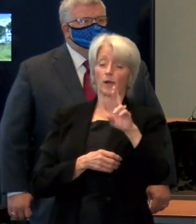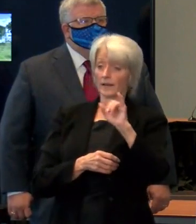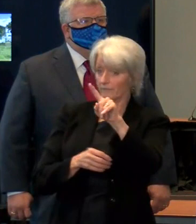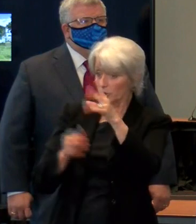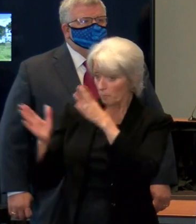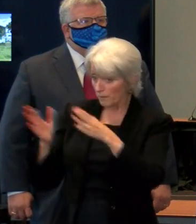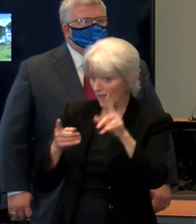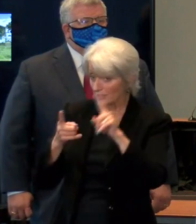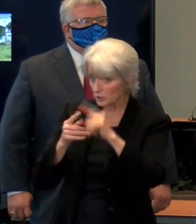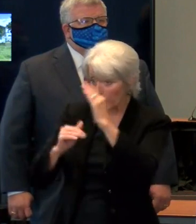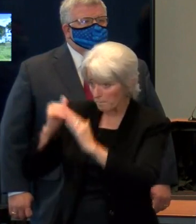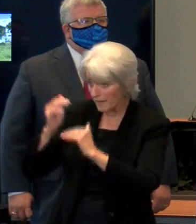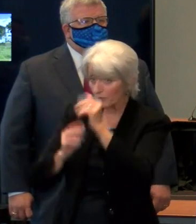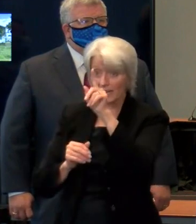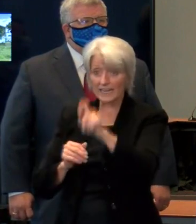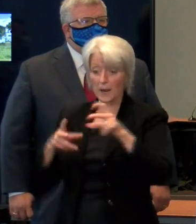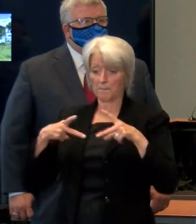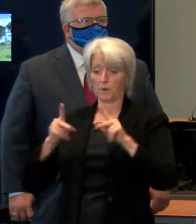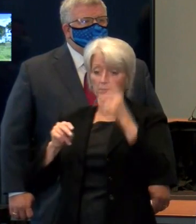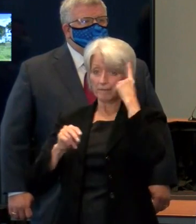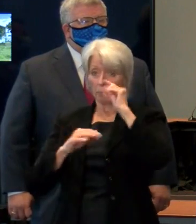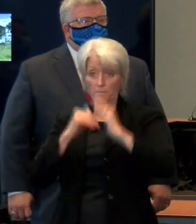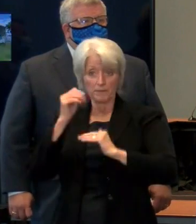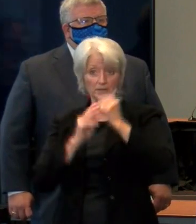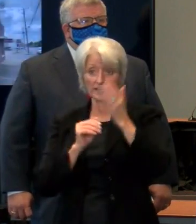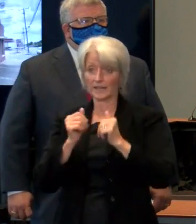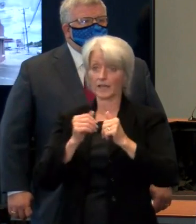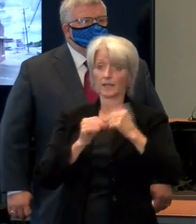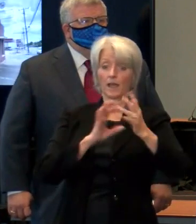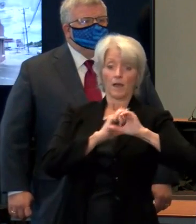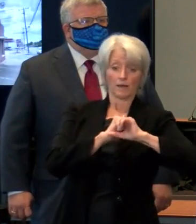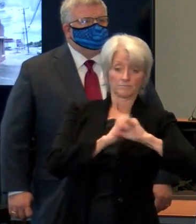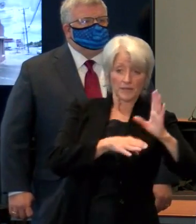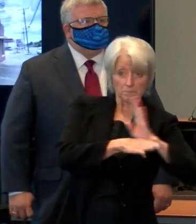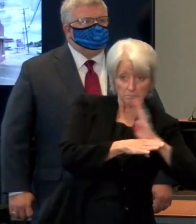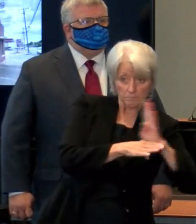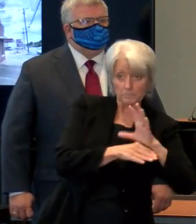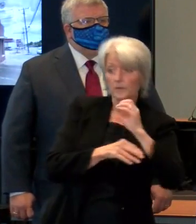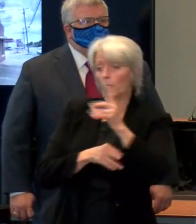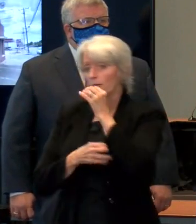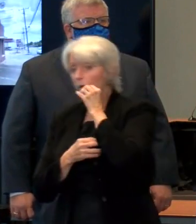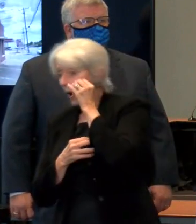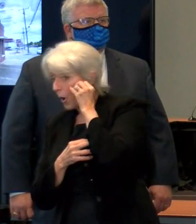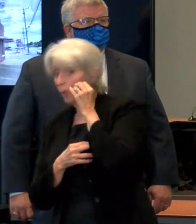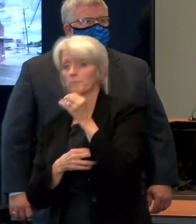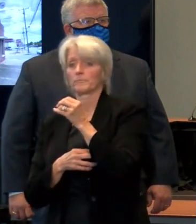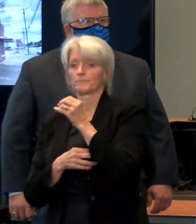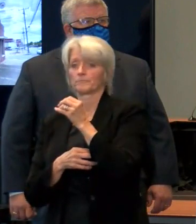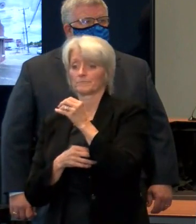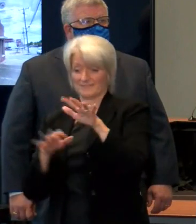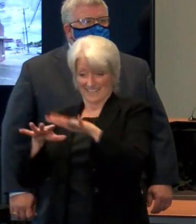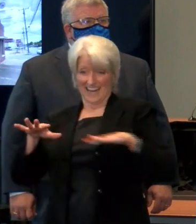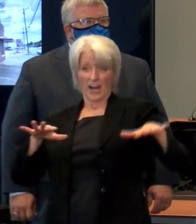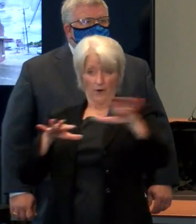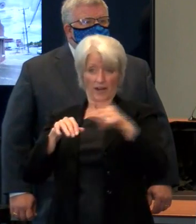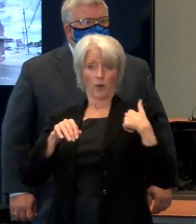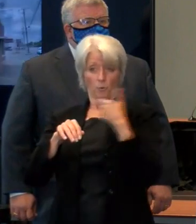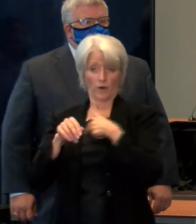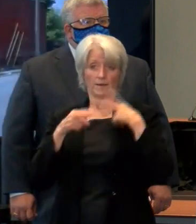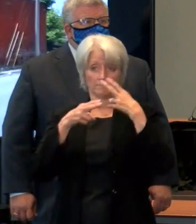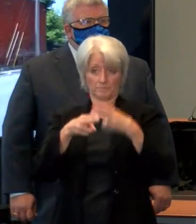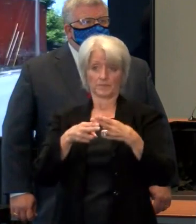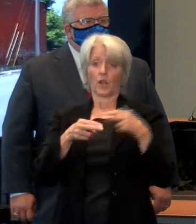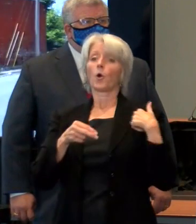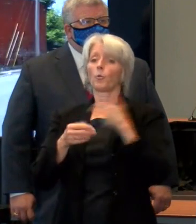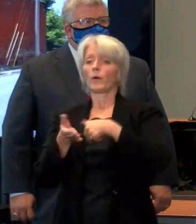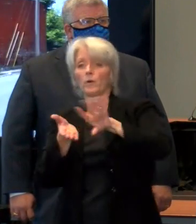building permit, whether it's commercial or residential, here in the city of Little Rock, in those south of 630, east of 30 areas, we will waive